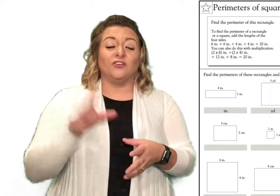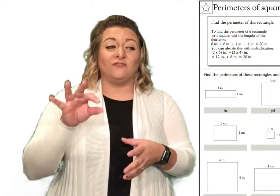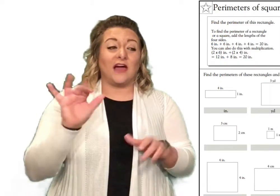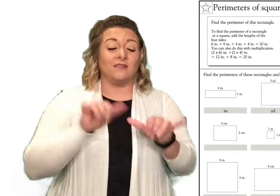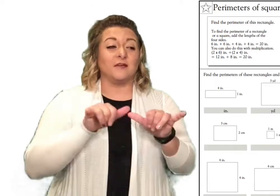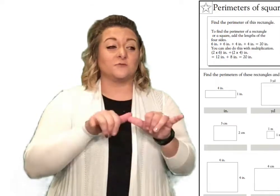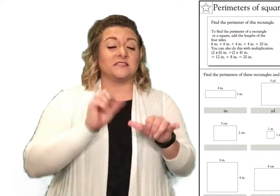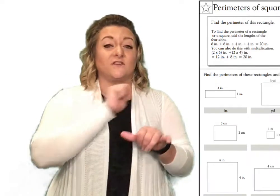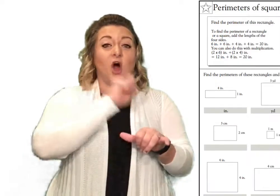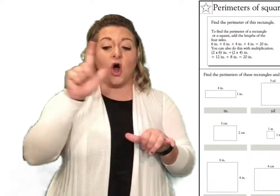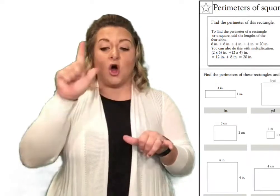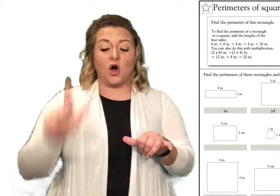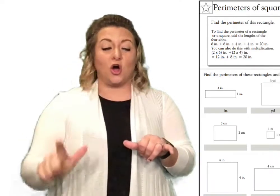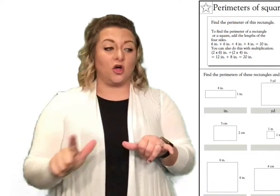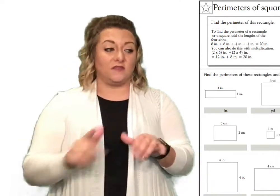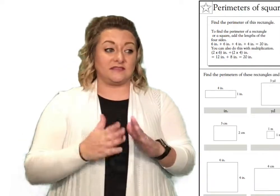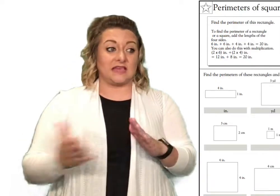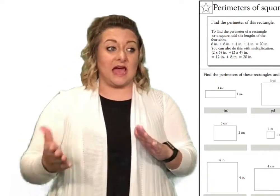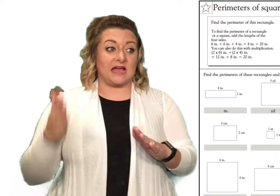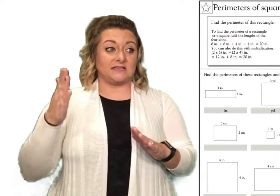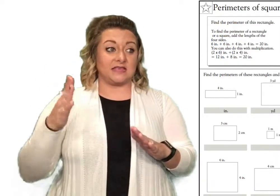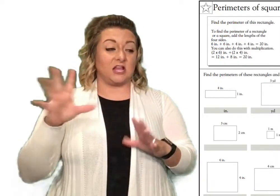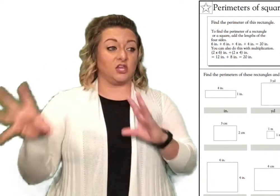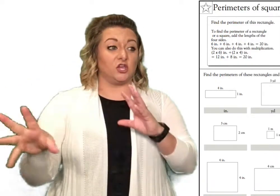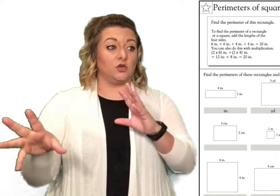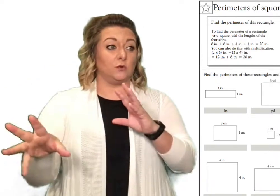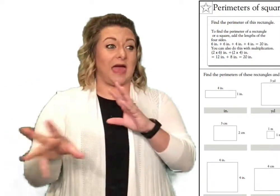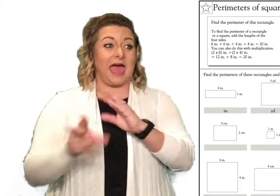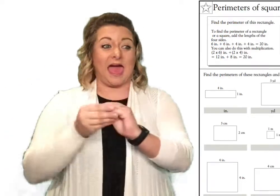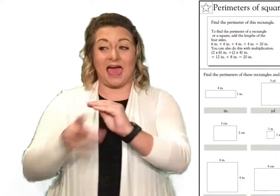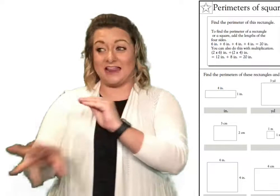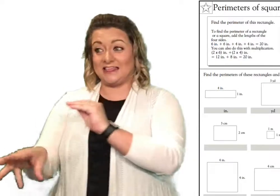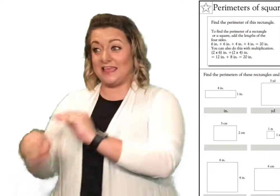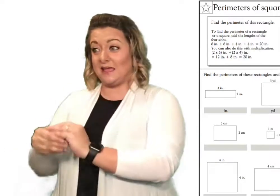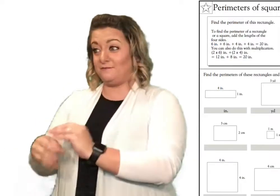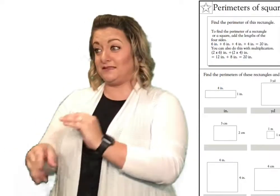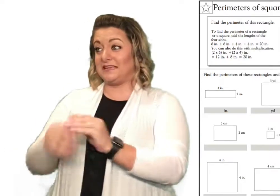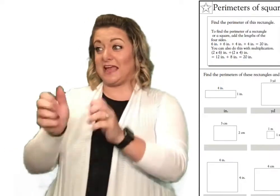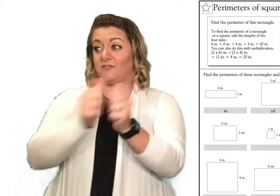You found the measurements of all the sides and you added them together.